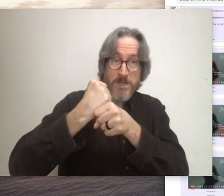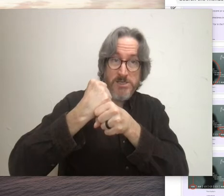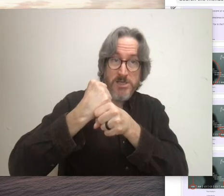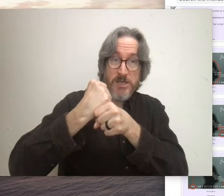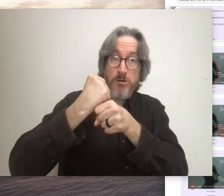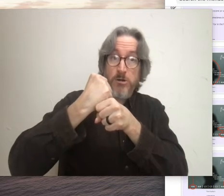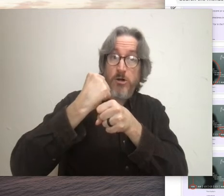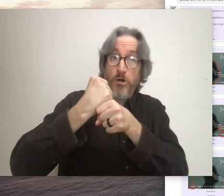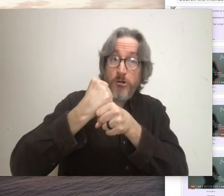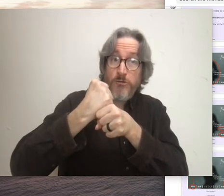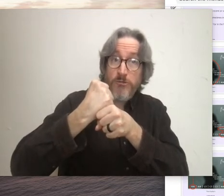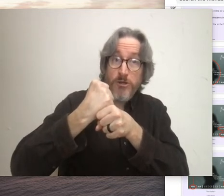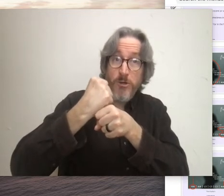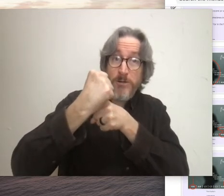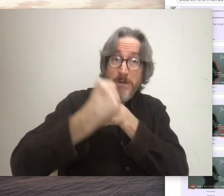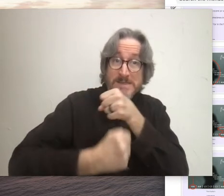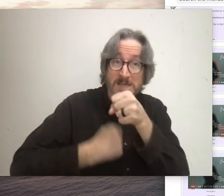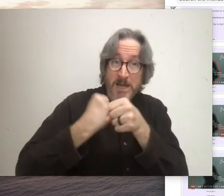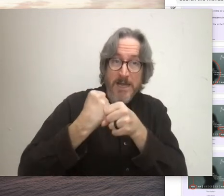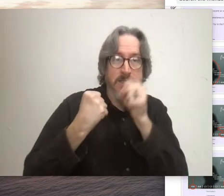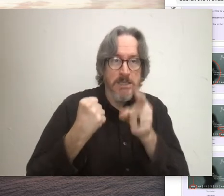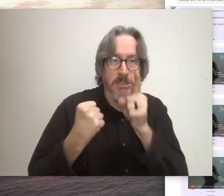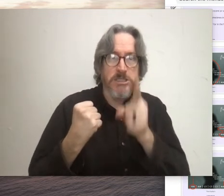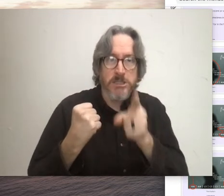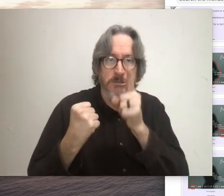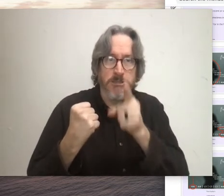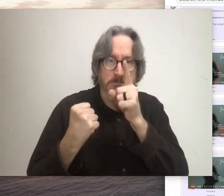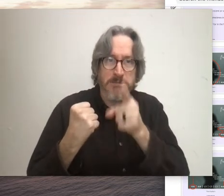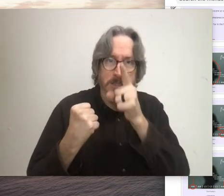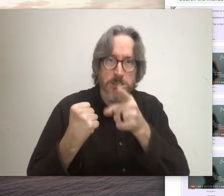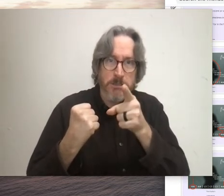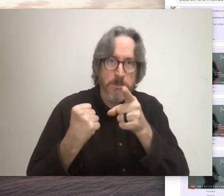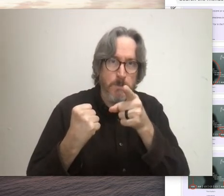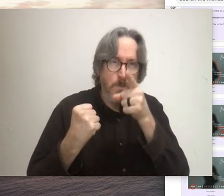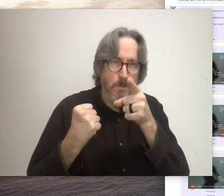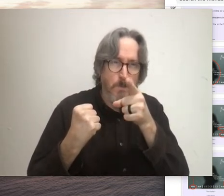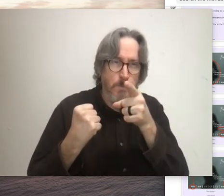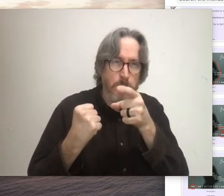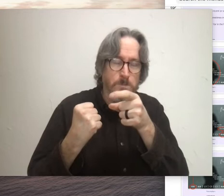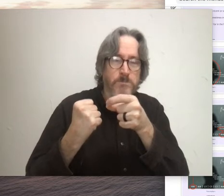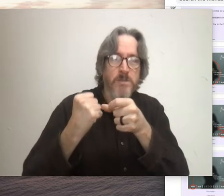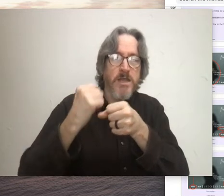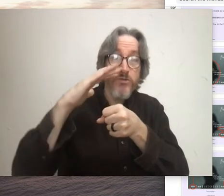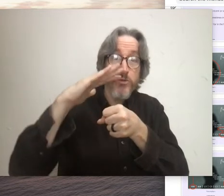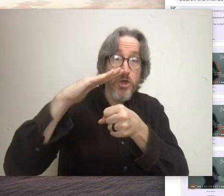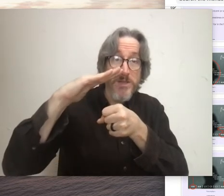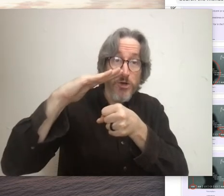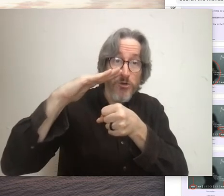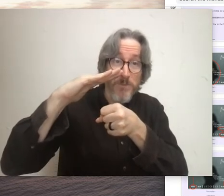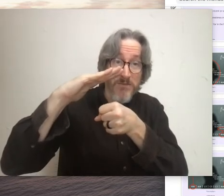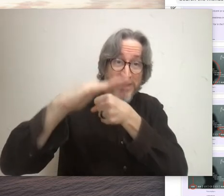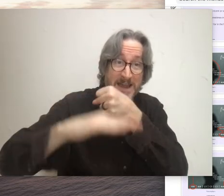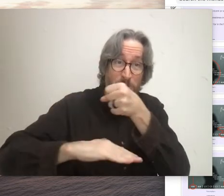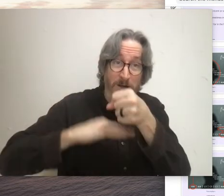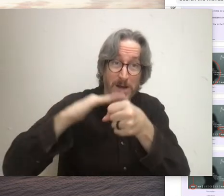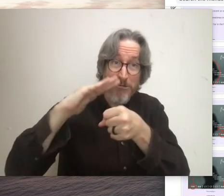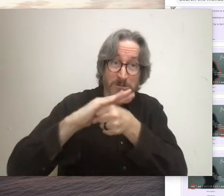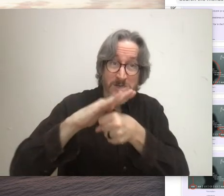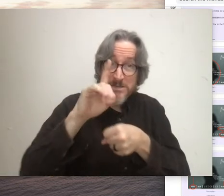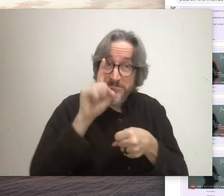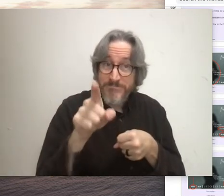right? It's the earth going around the sun. It's not the sun going around the earth. And if you show me the earth being flat